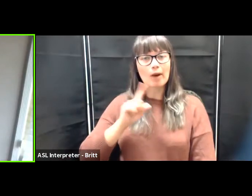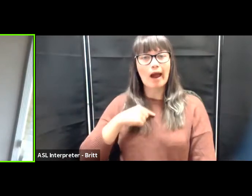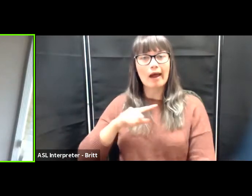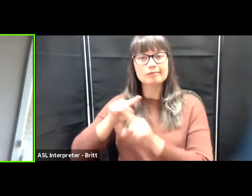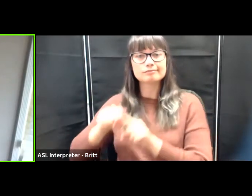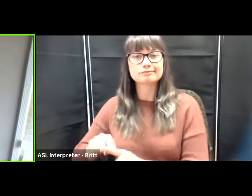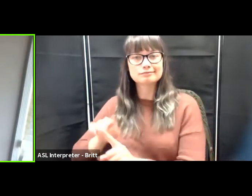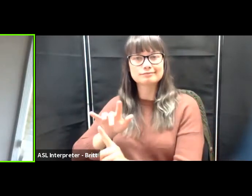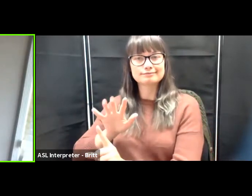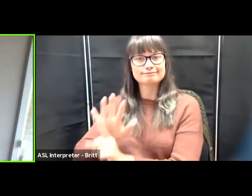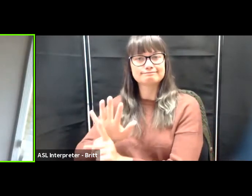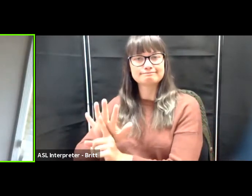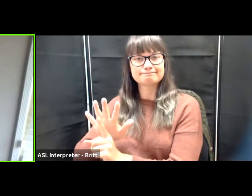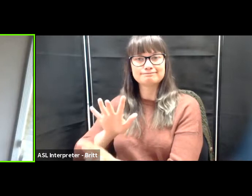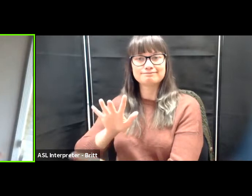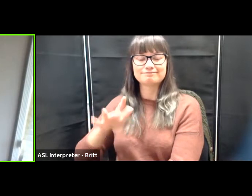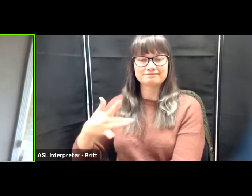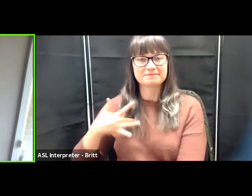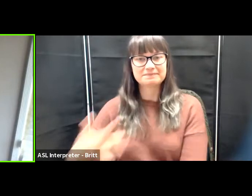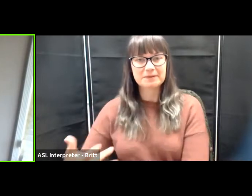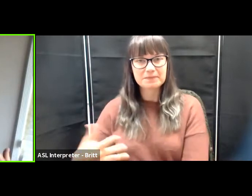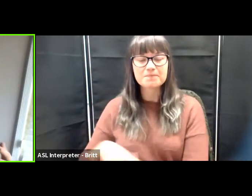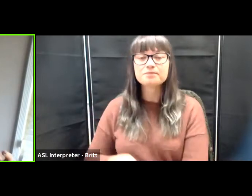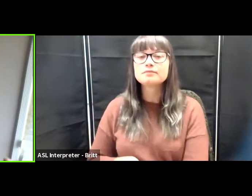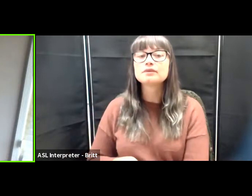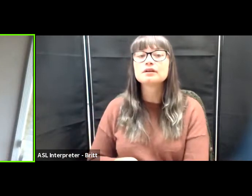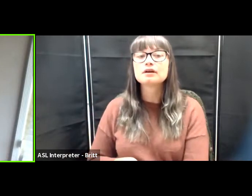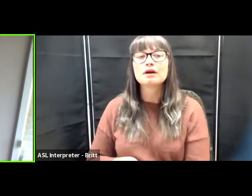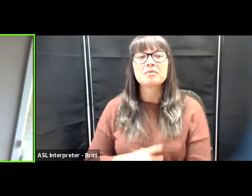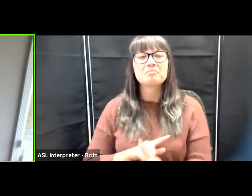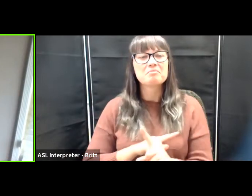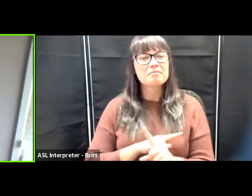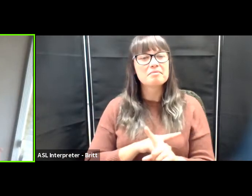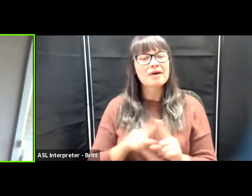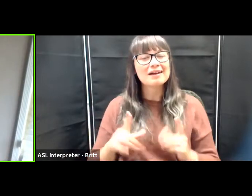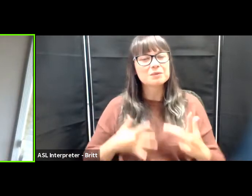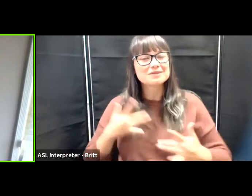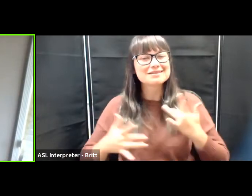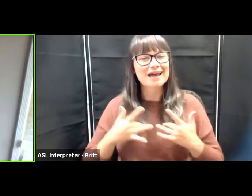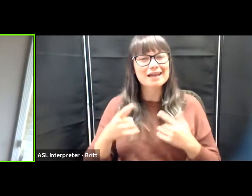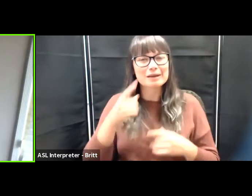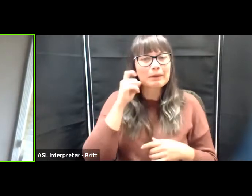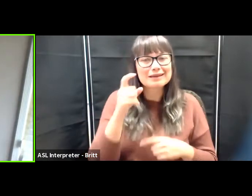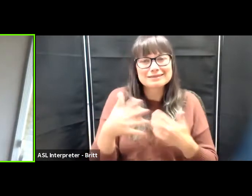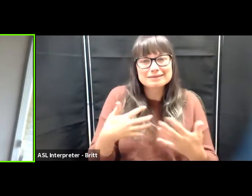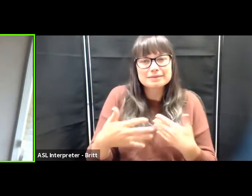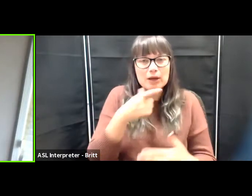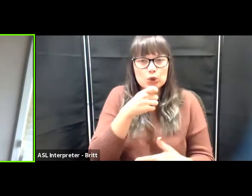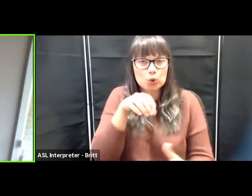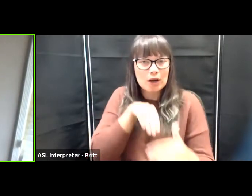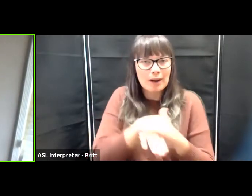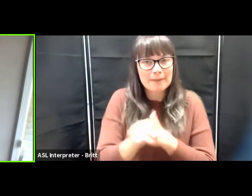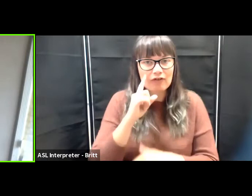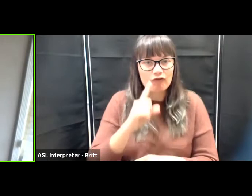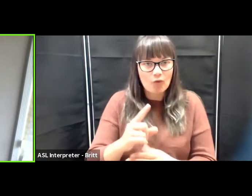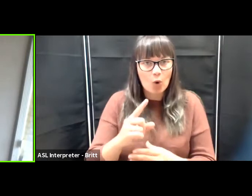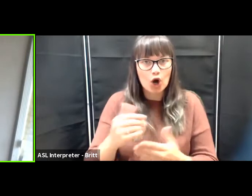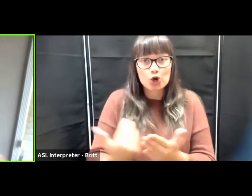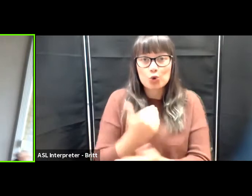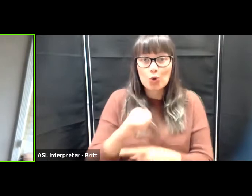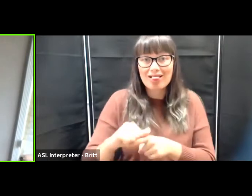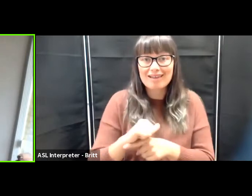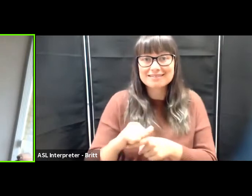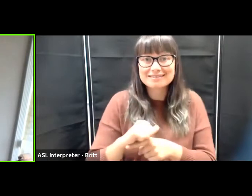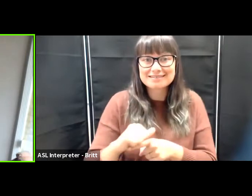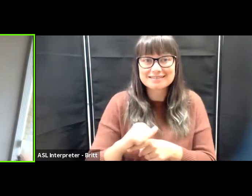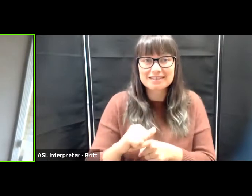really cool and always exciting to me is that it didn't matter whoever was coming in to take vocal lessons, the technique was